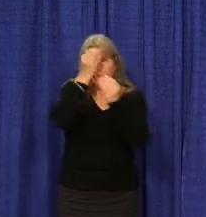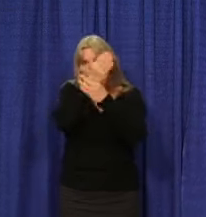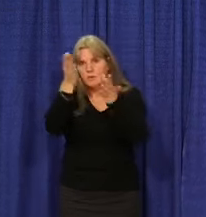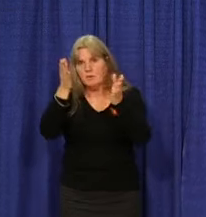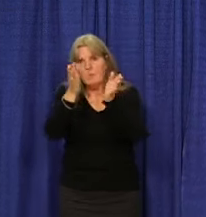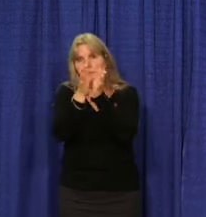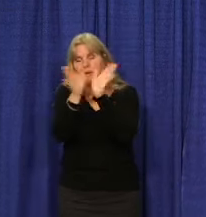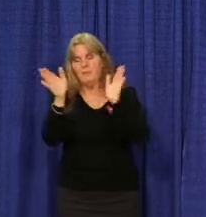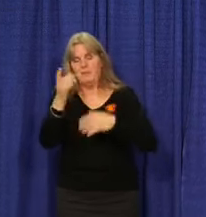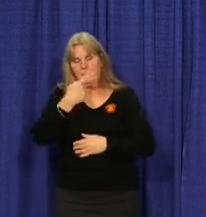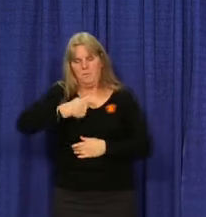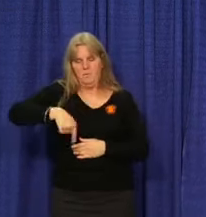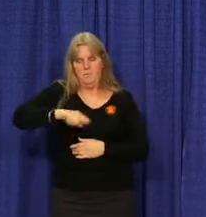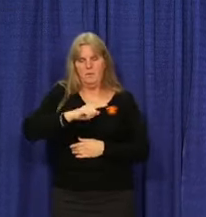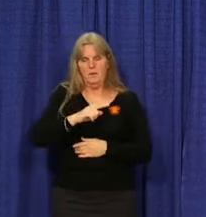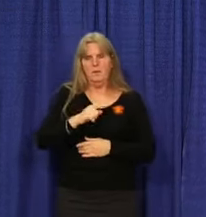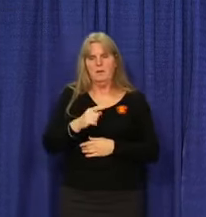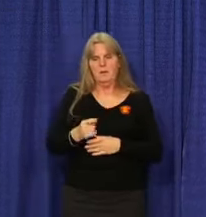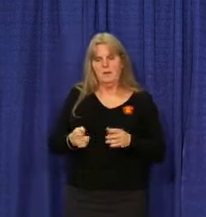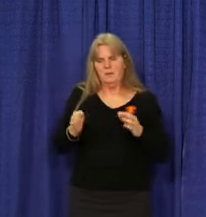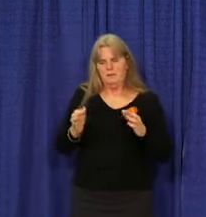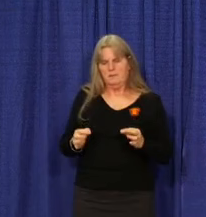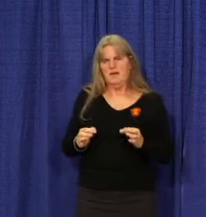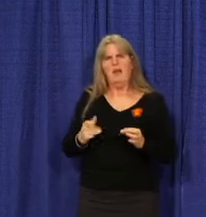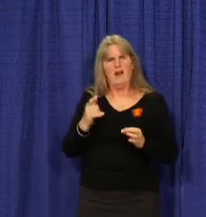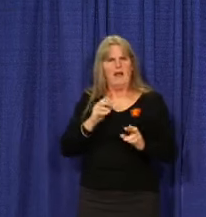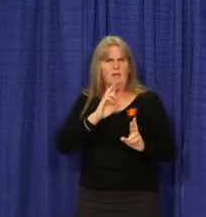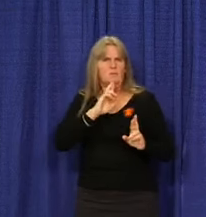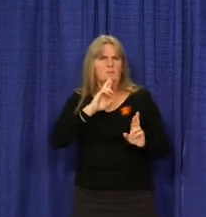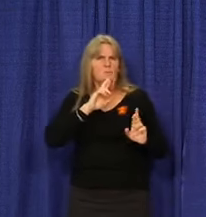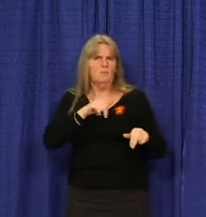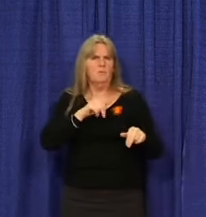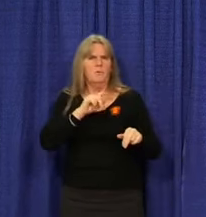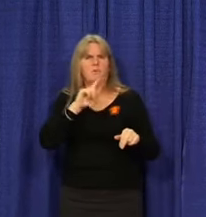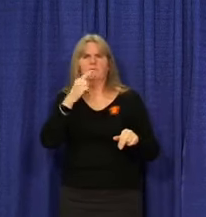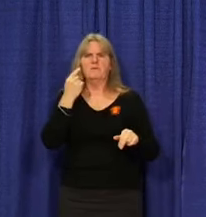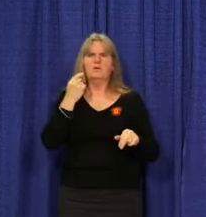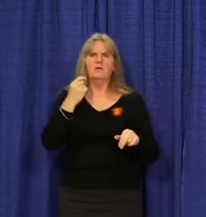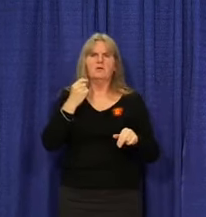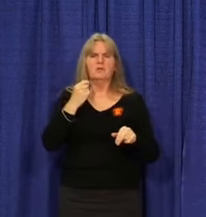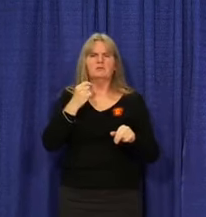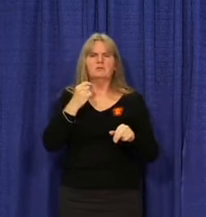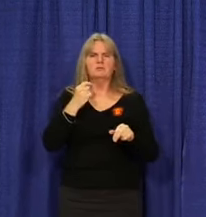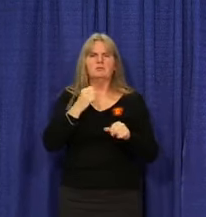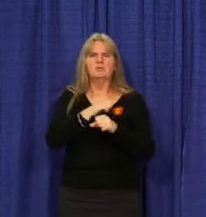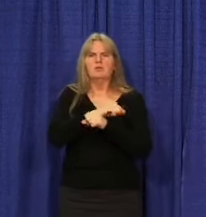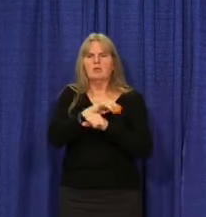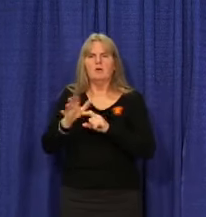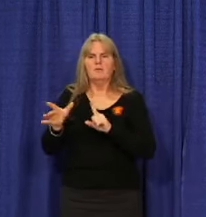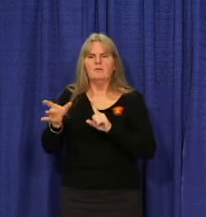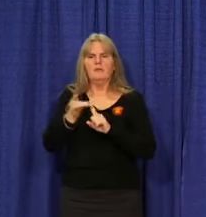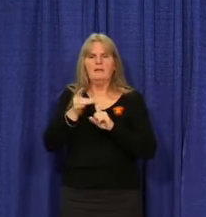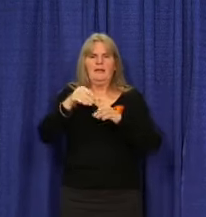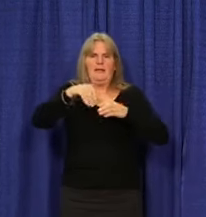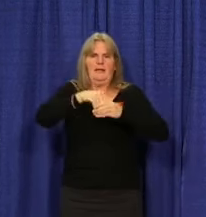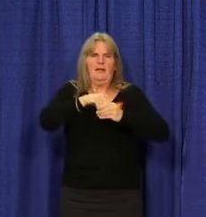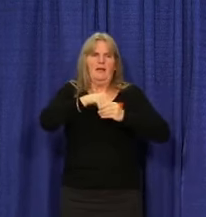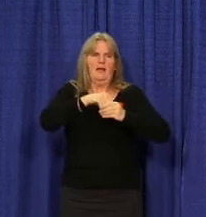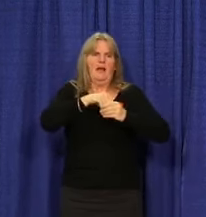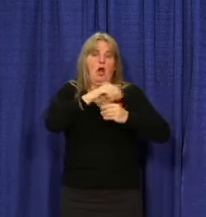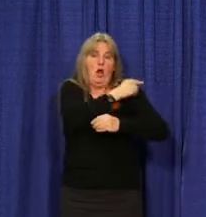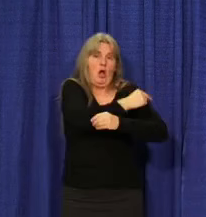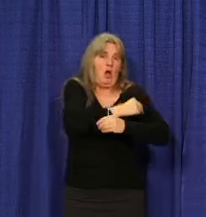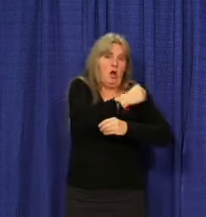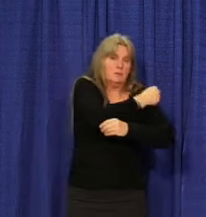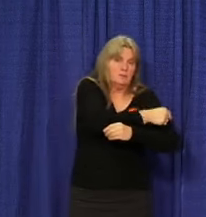we felt that we had an obligation to report the first hospitalized case. Now, of course, we don't